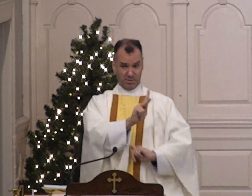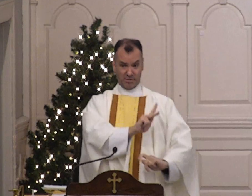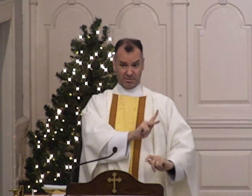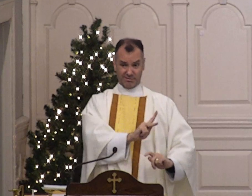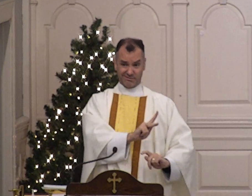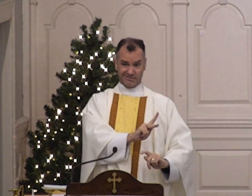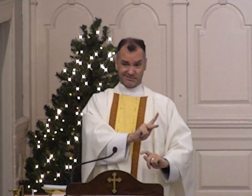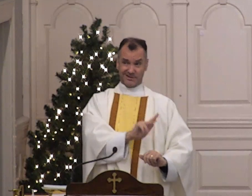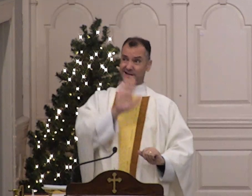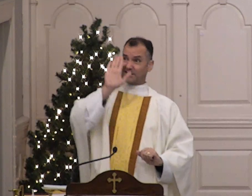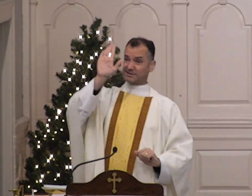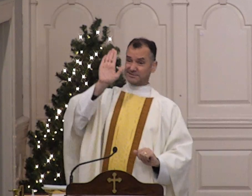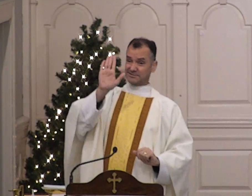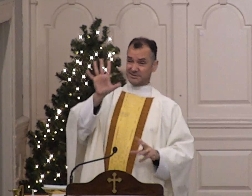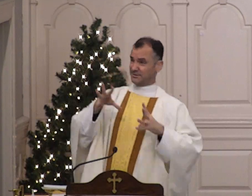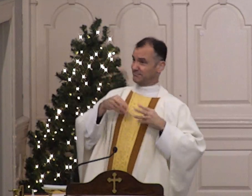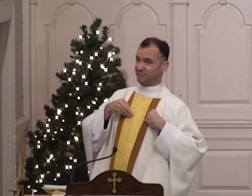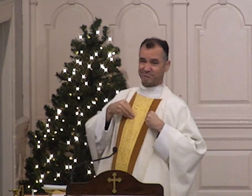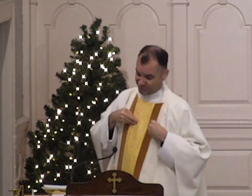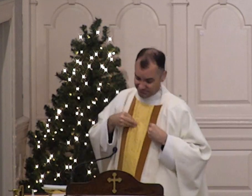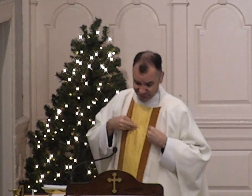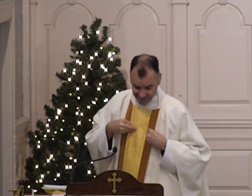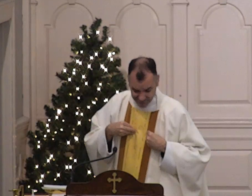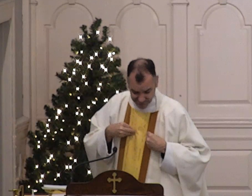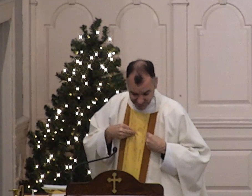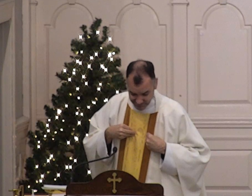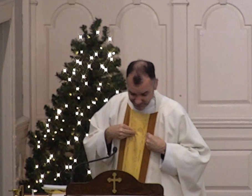people did not accept him.